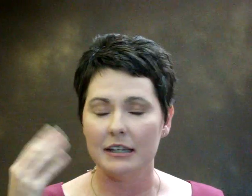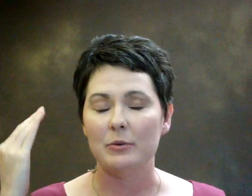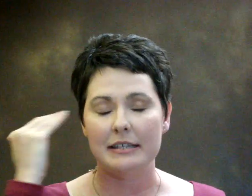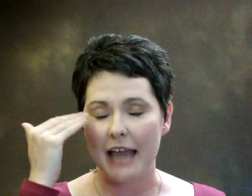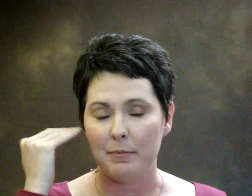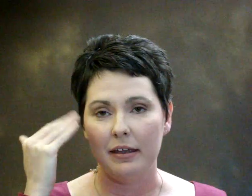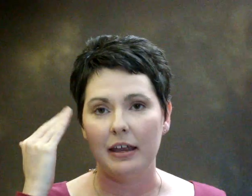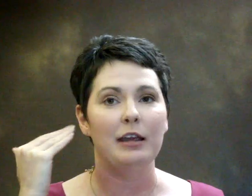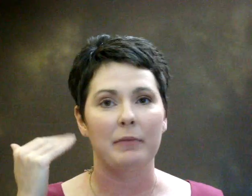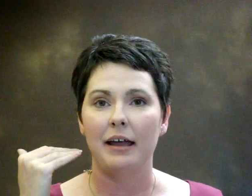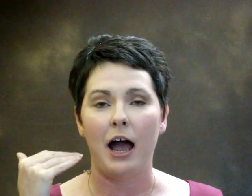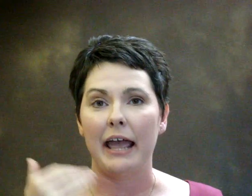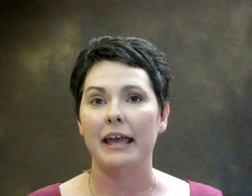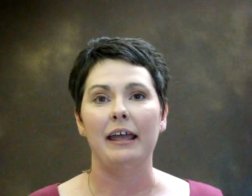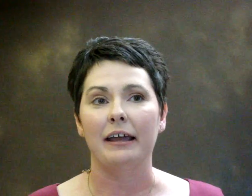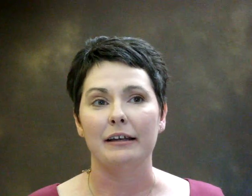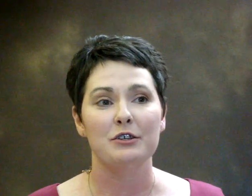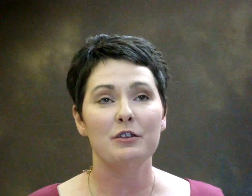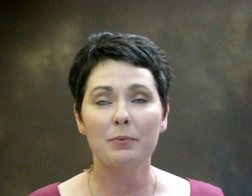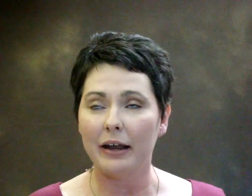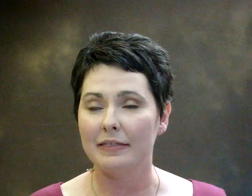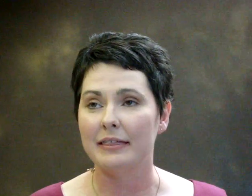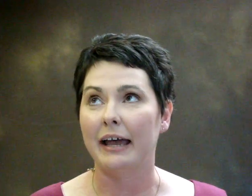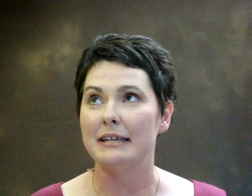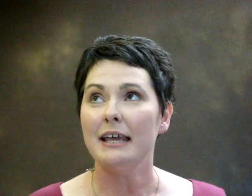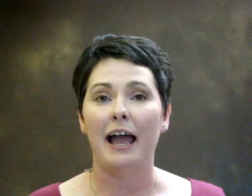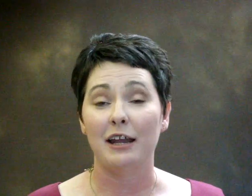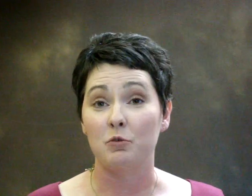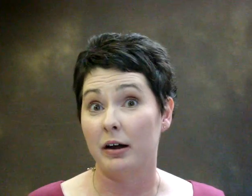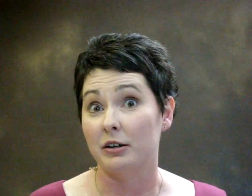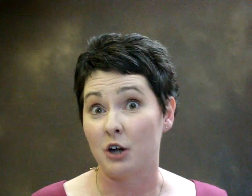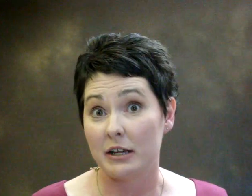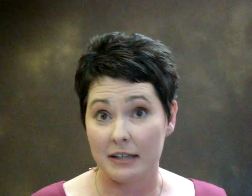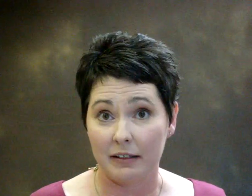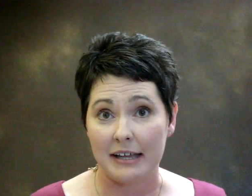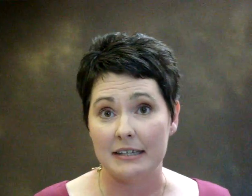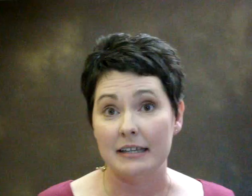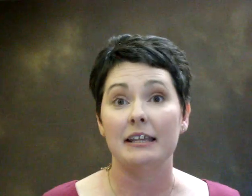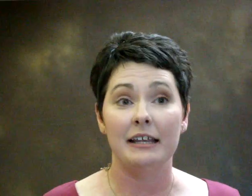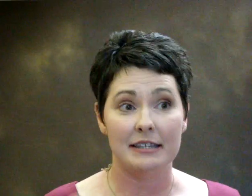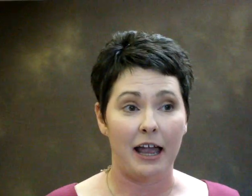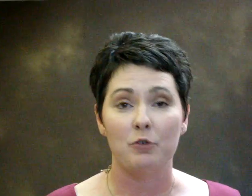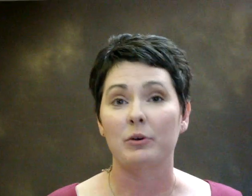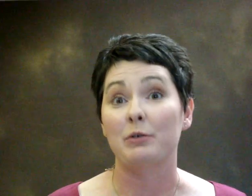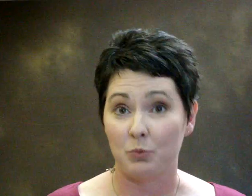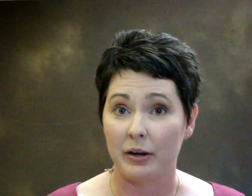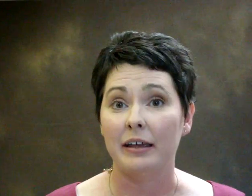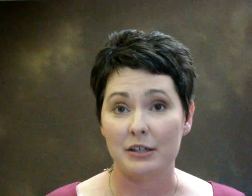continuous stabbing in my eye, and to the point that I had to wear dark sunglasses inside when I was working at